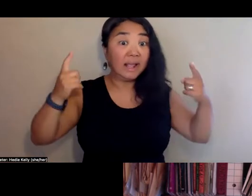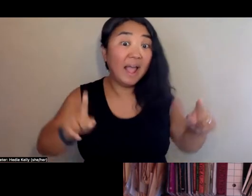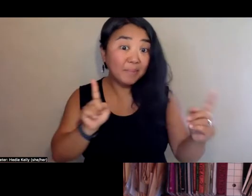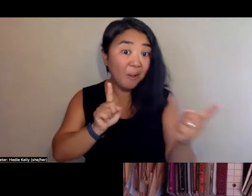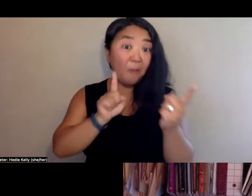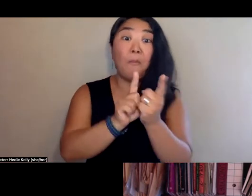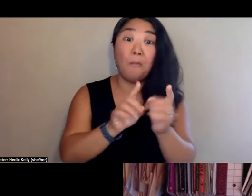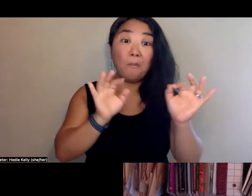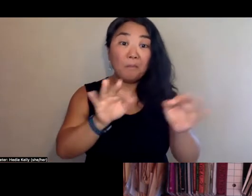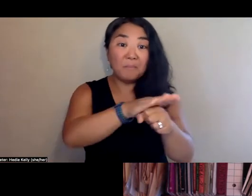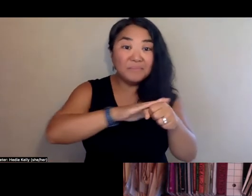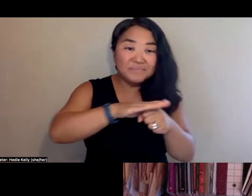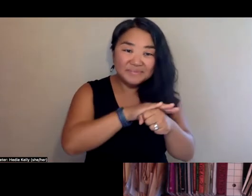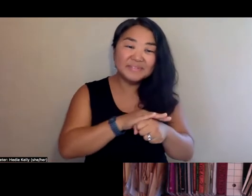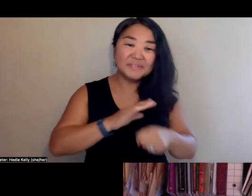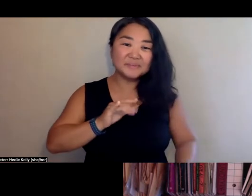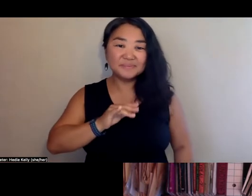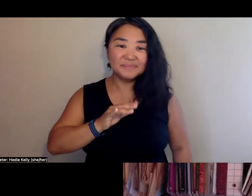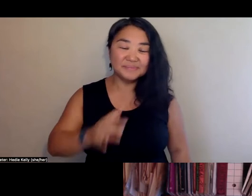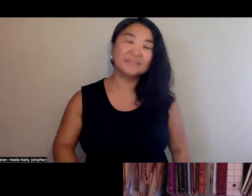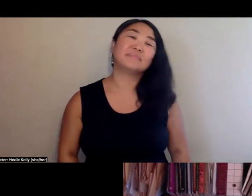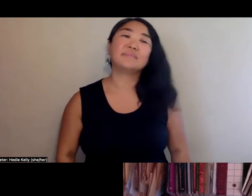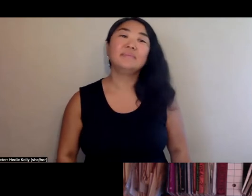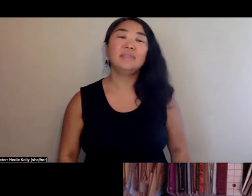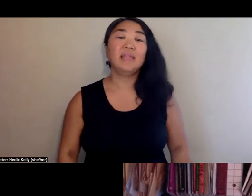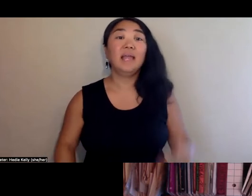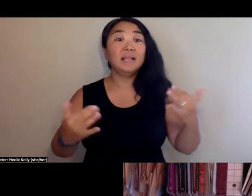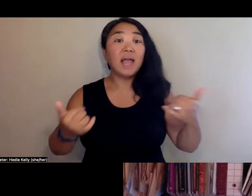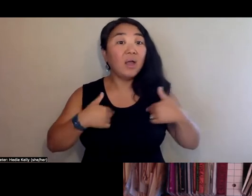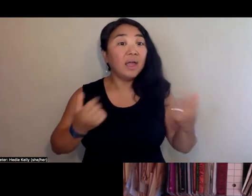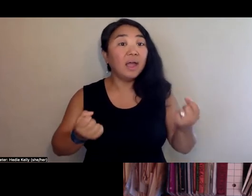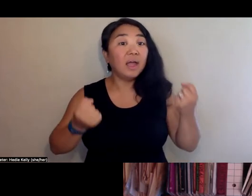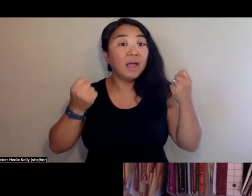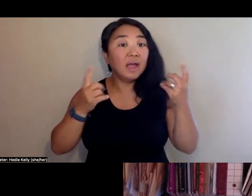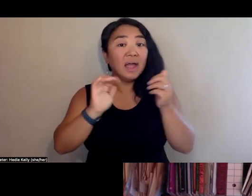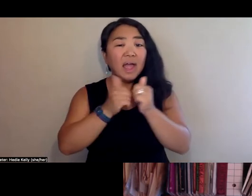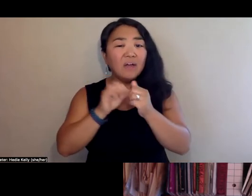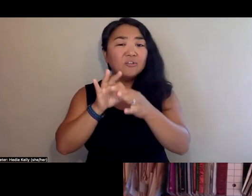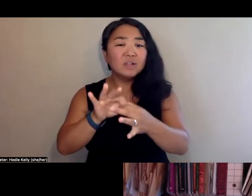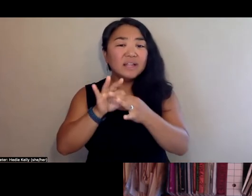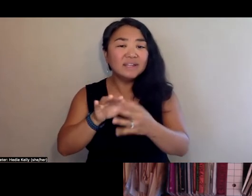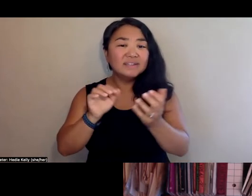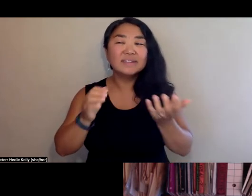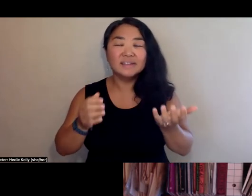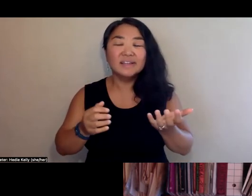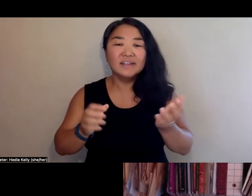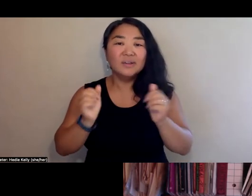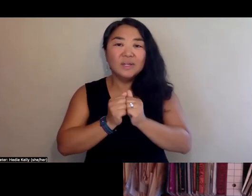have, not figured out, now we start to understand how it relates to,